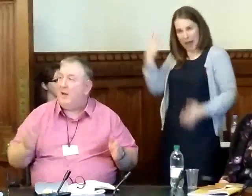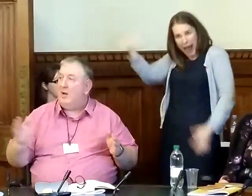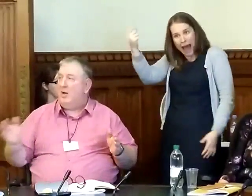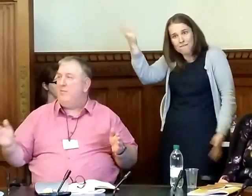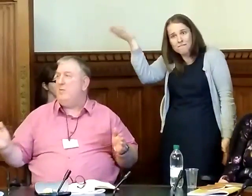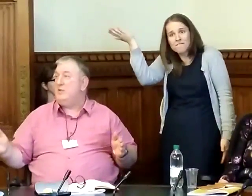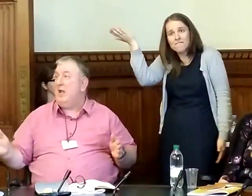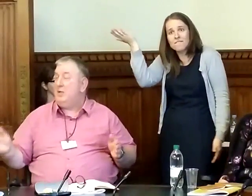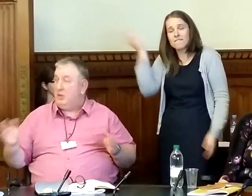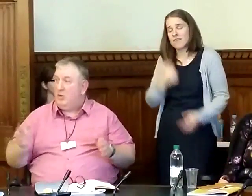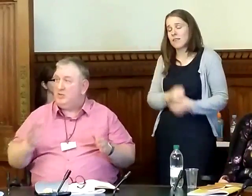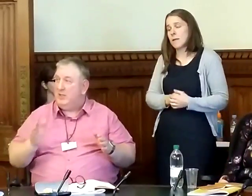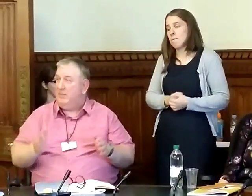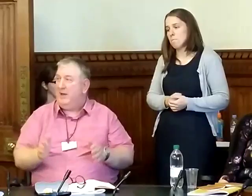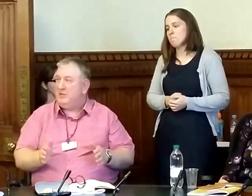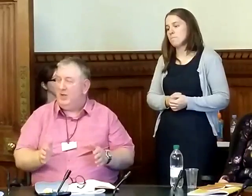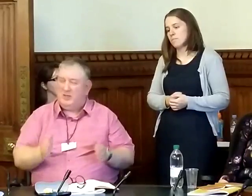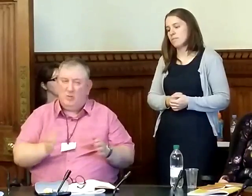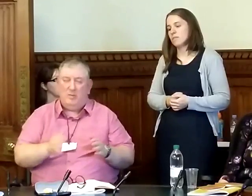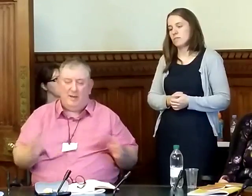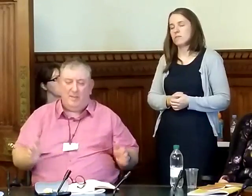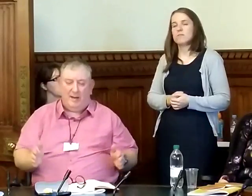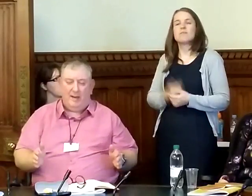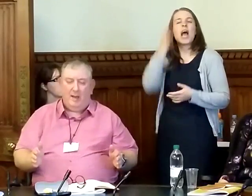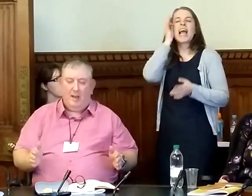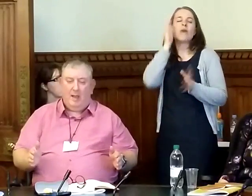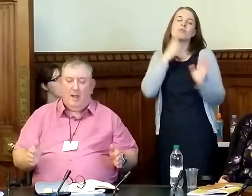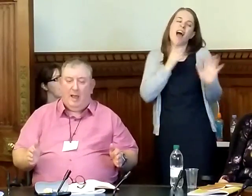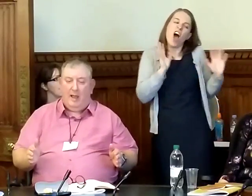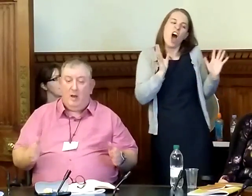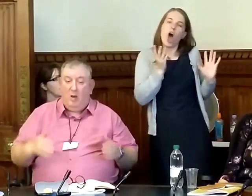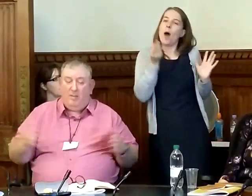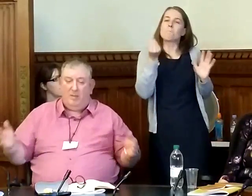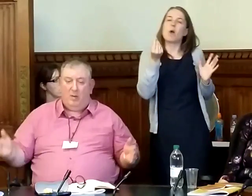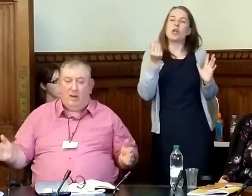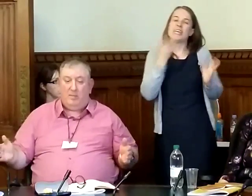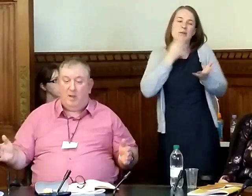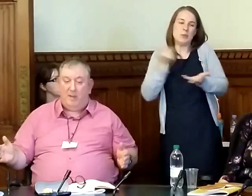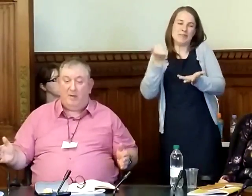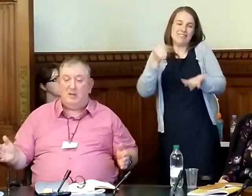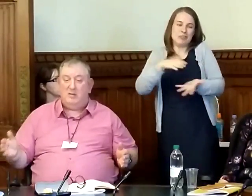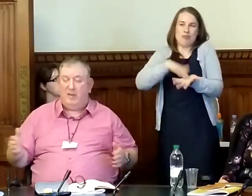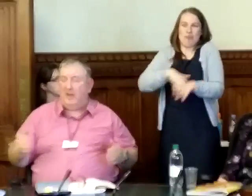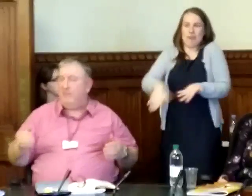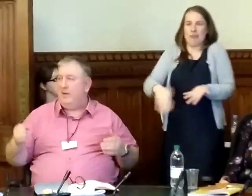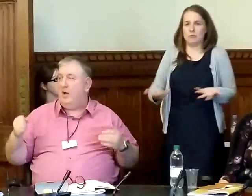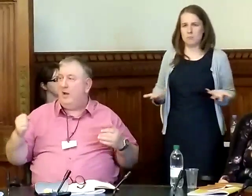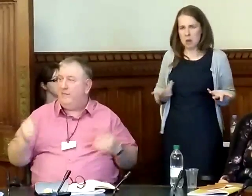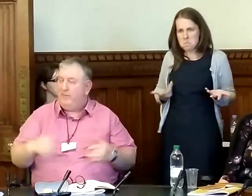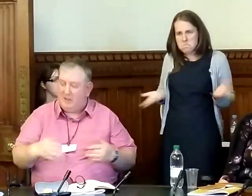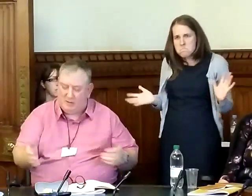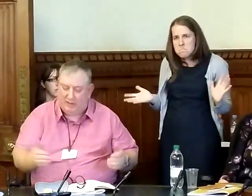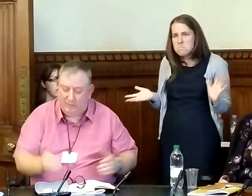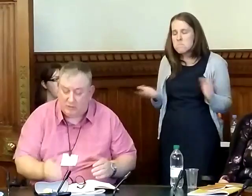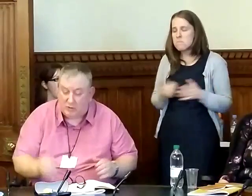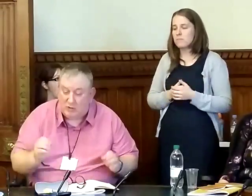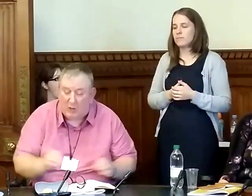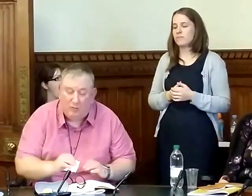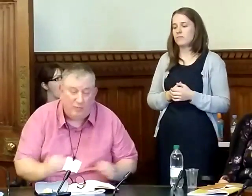have. And a lot of them are saying they're using the money side. It's all about the money. A lot of people in my borough,